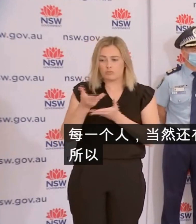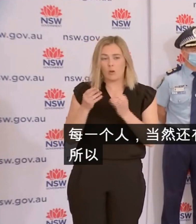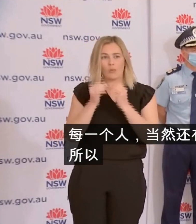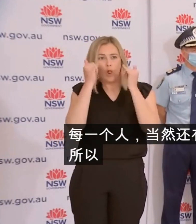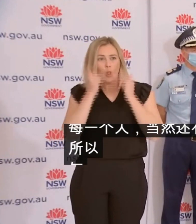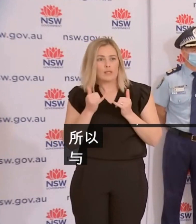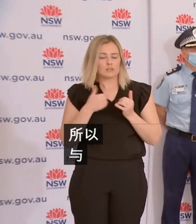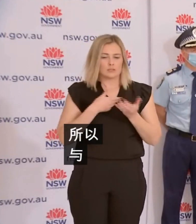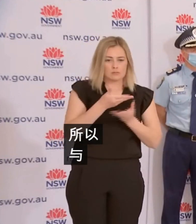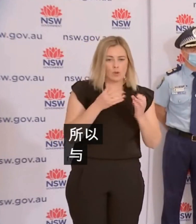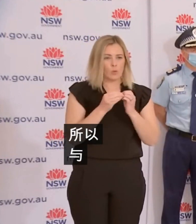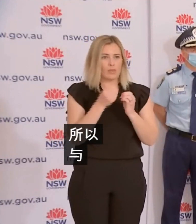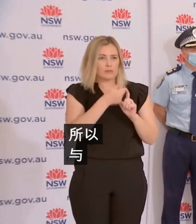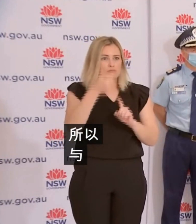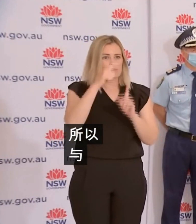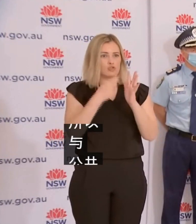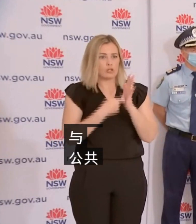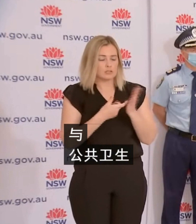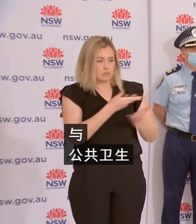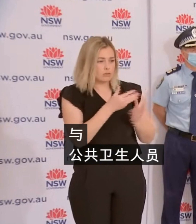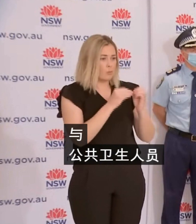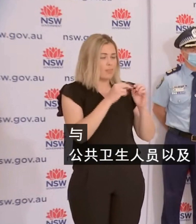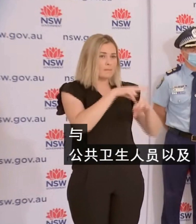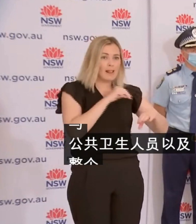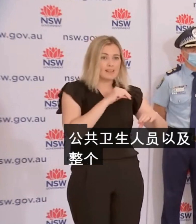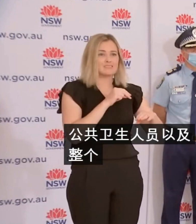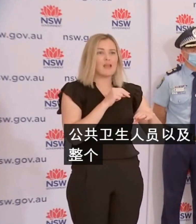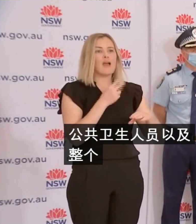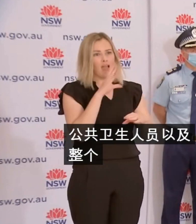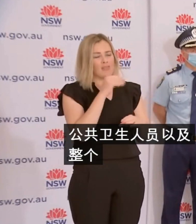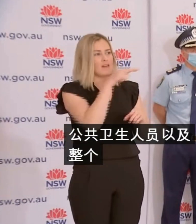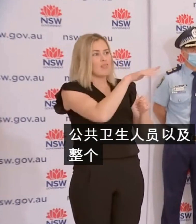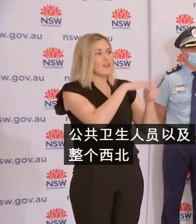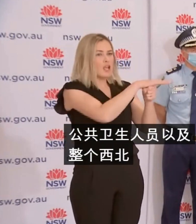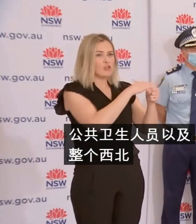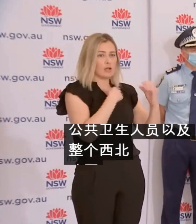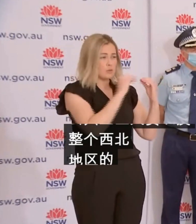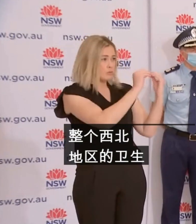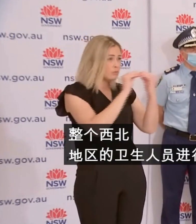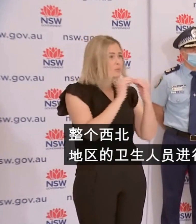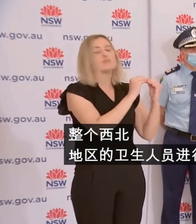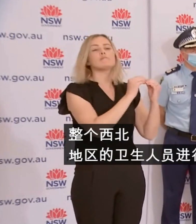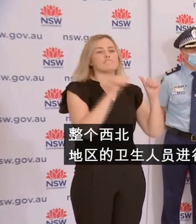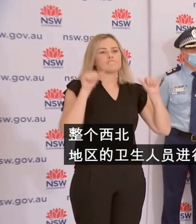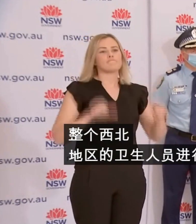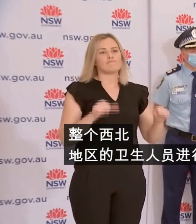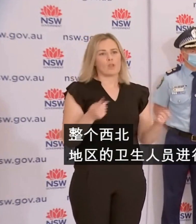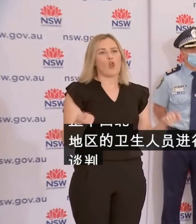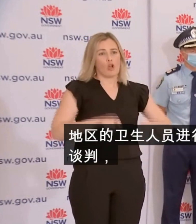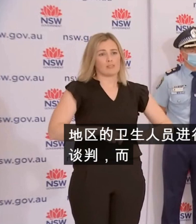ground. So there were lots of conversations occurring with the public health staff and the health staff generally right across the northwestern sector. We